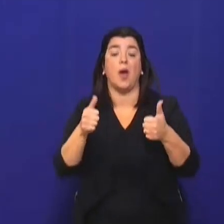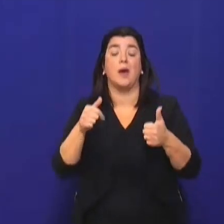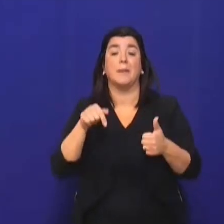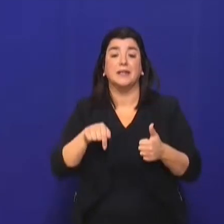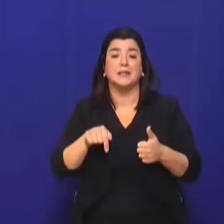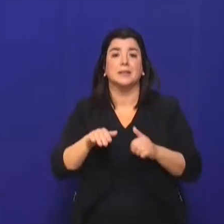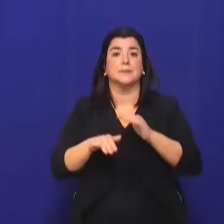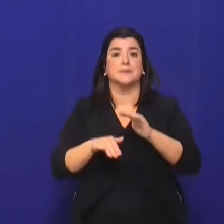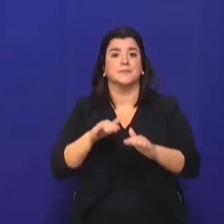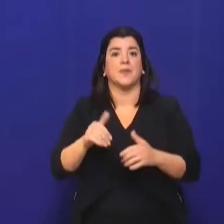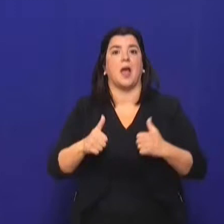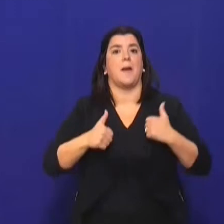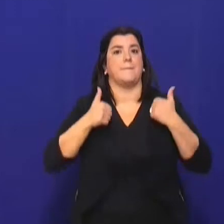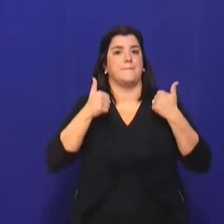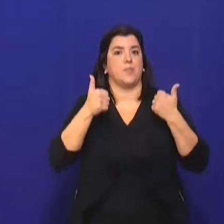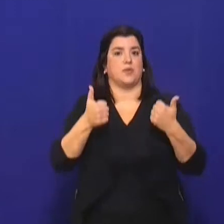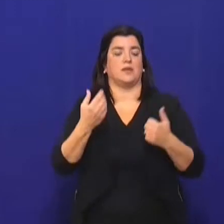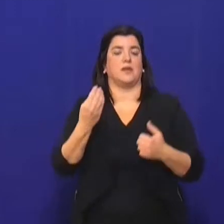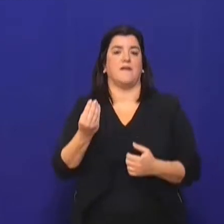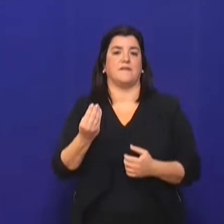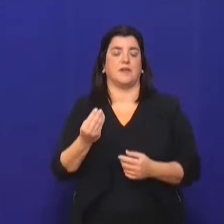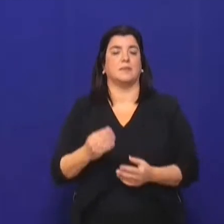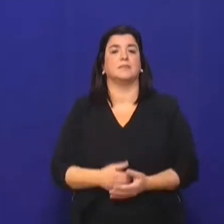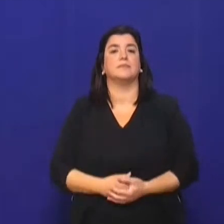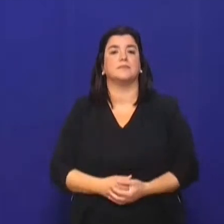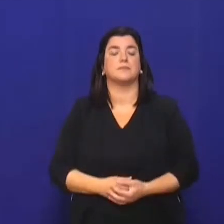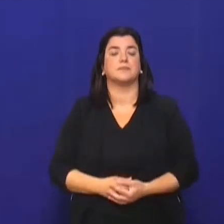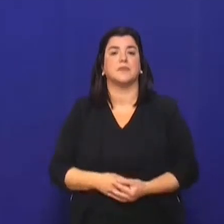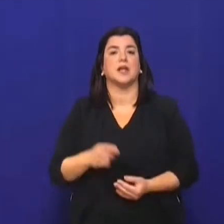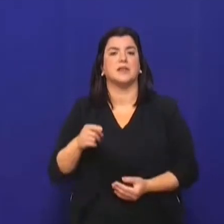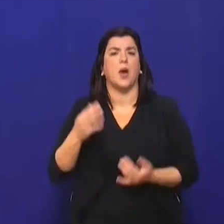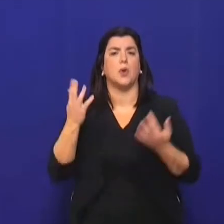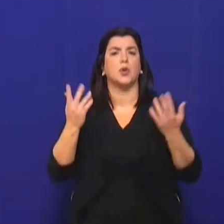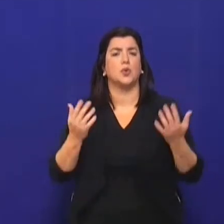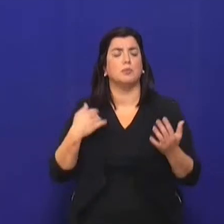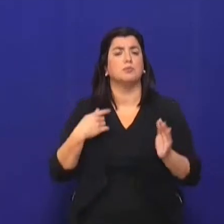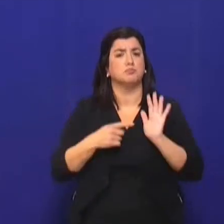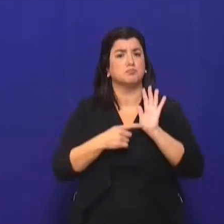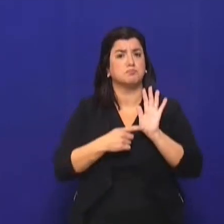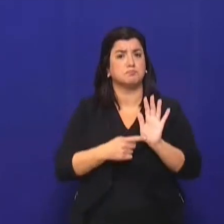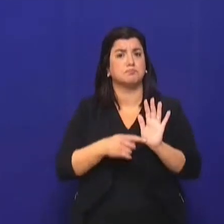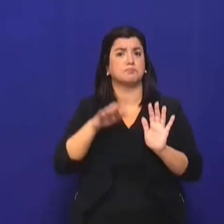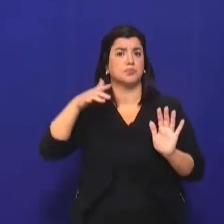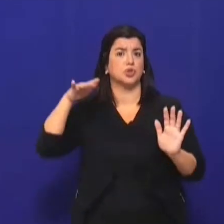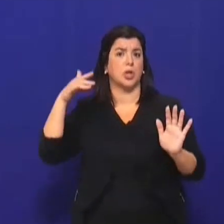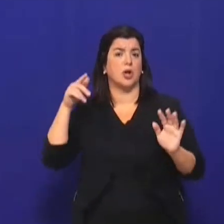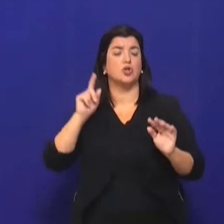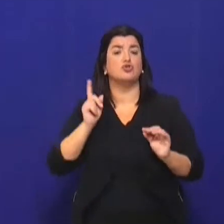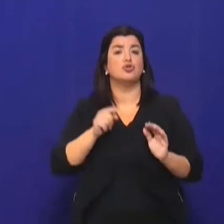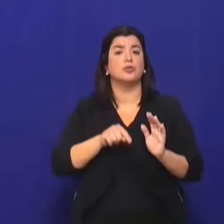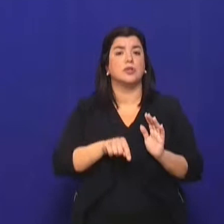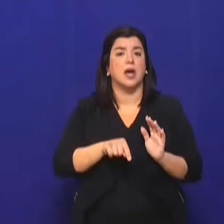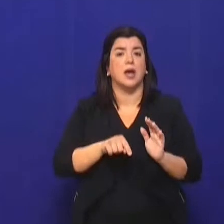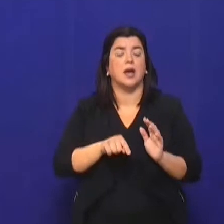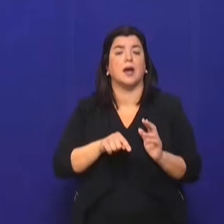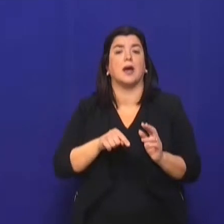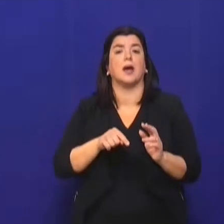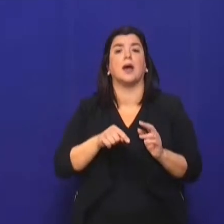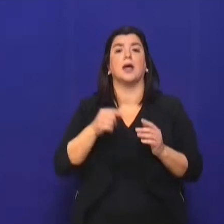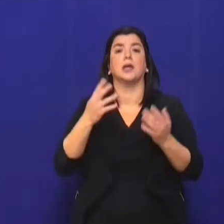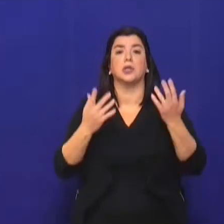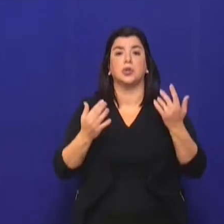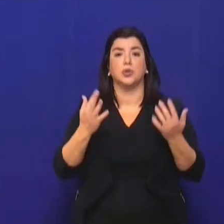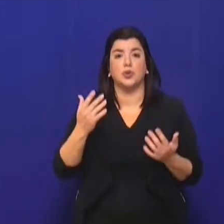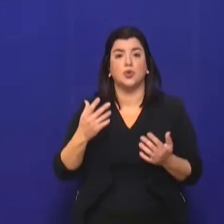importanti ħafna huwa importanti. U bħalma rajtu dil-figura turi biċċar li aħna għajna nżidu n-numru